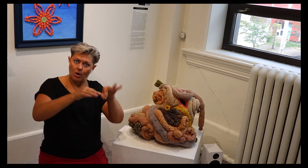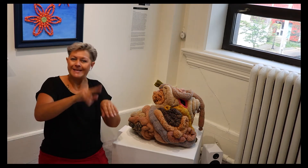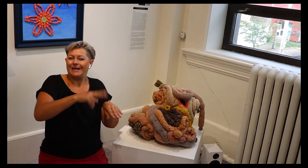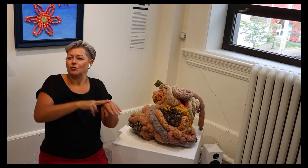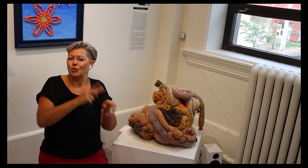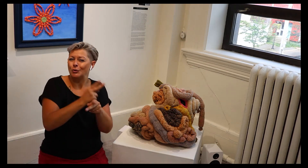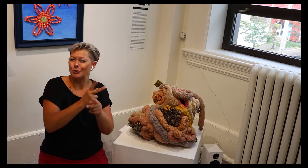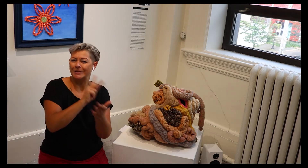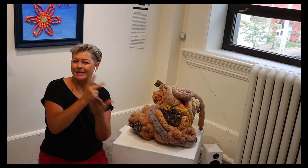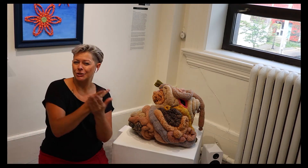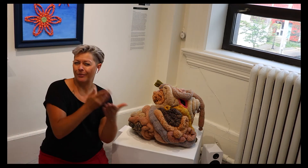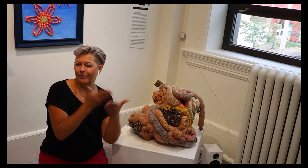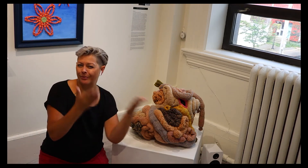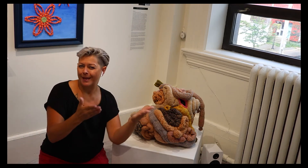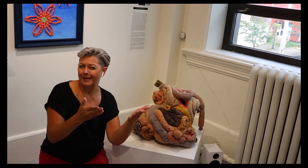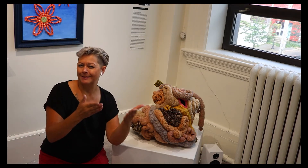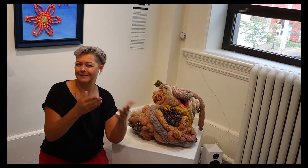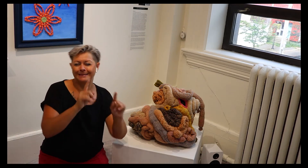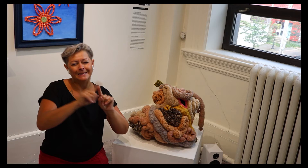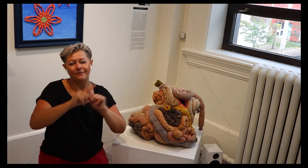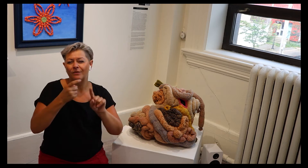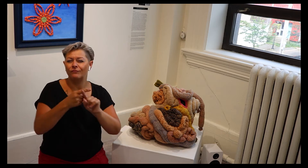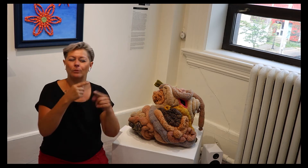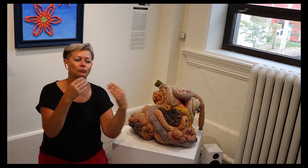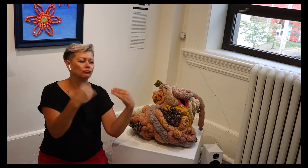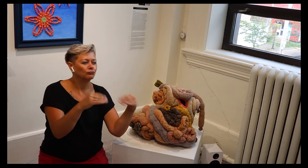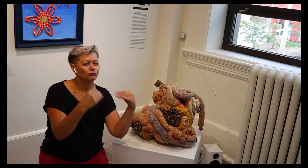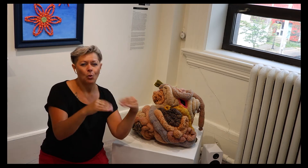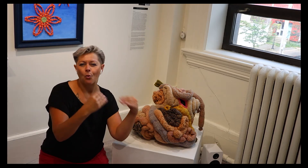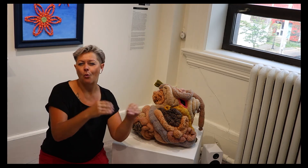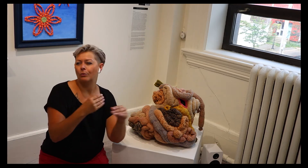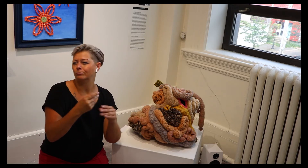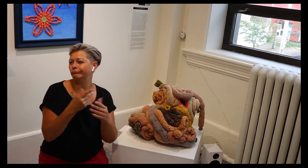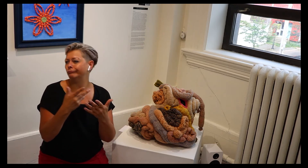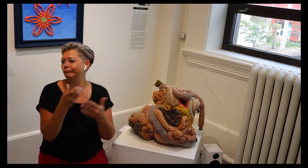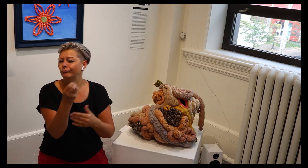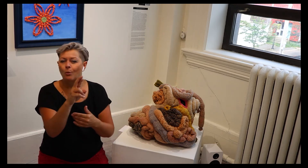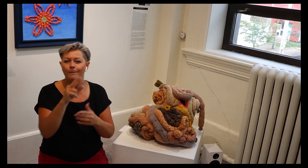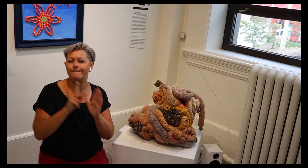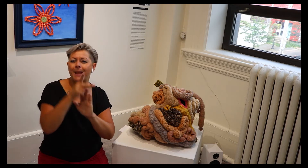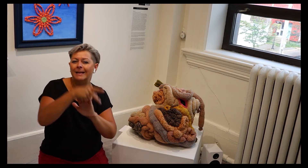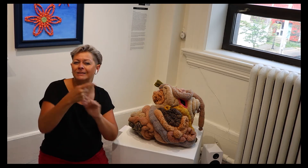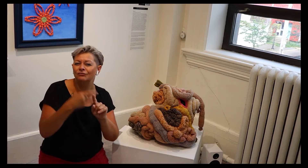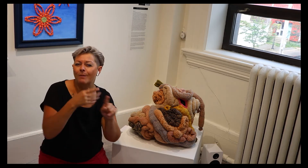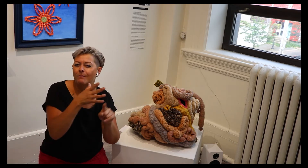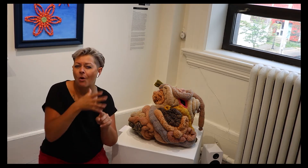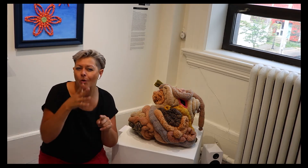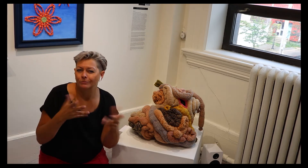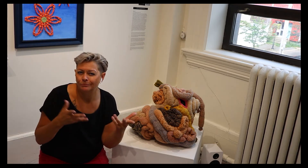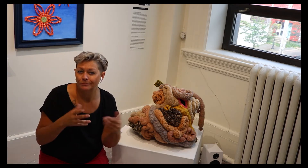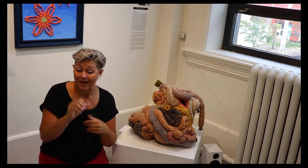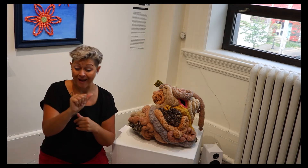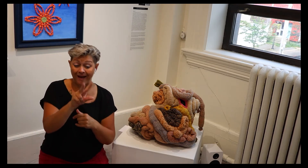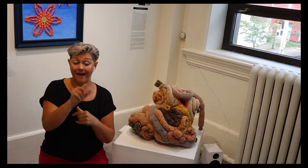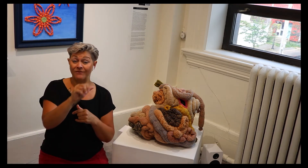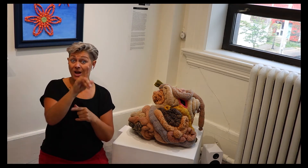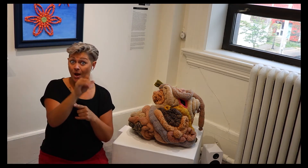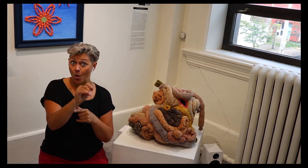kitchen scraps, items from the grocery store, or plants from my garden. Avocado makes a muted pink.